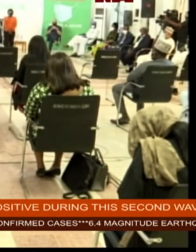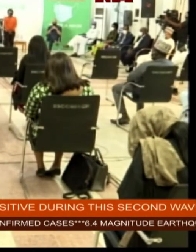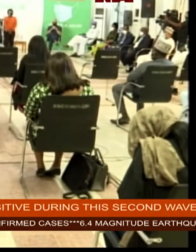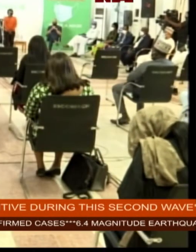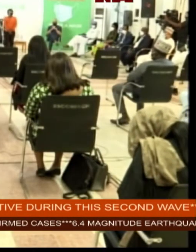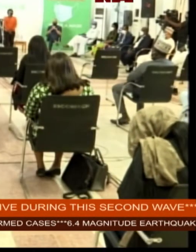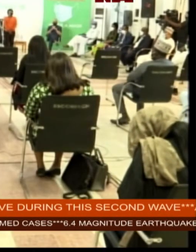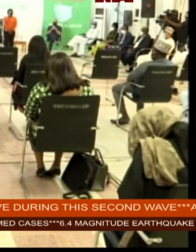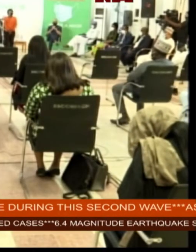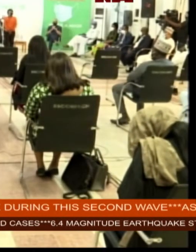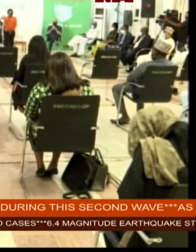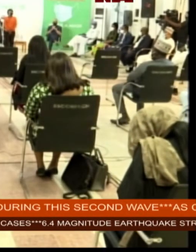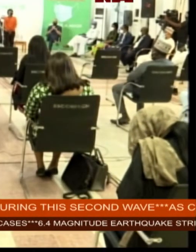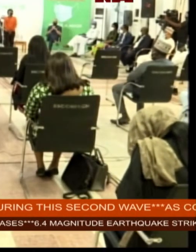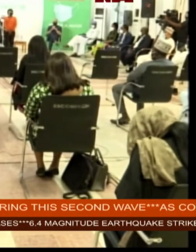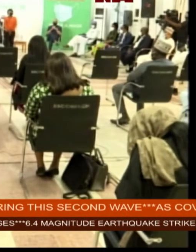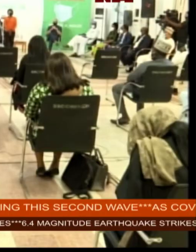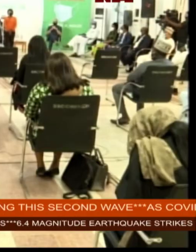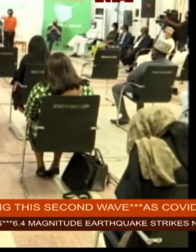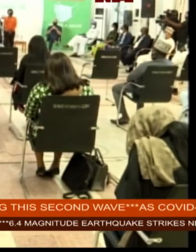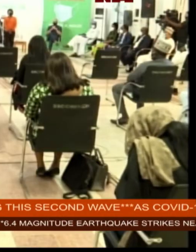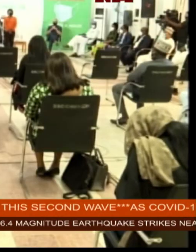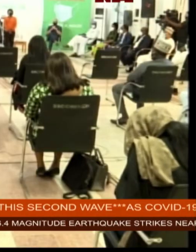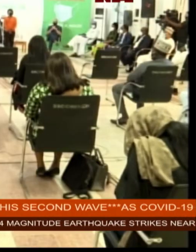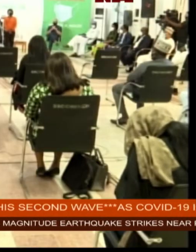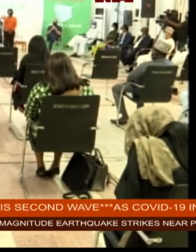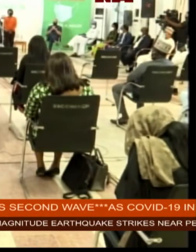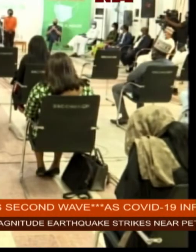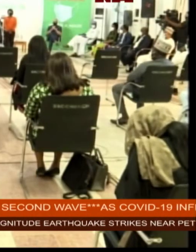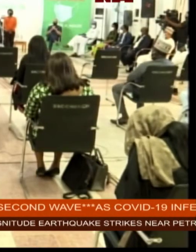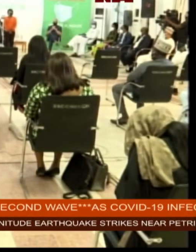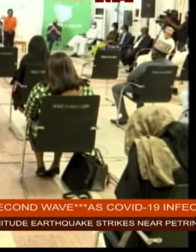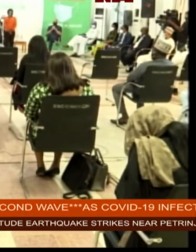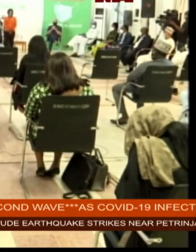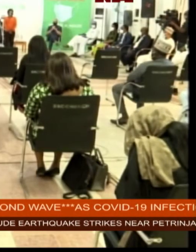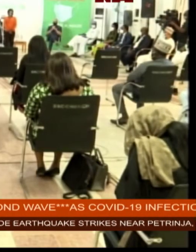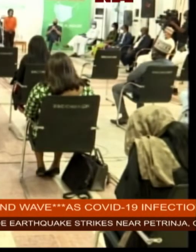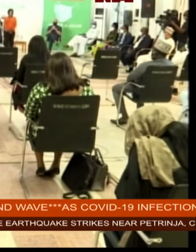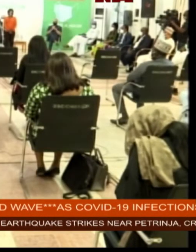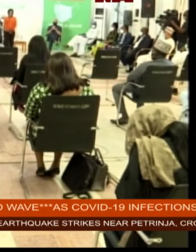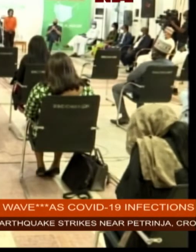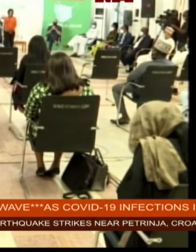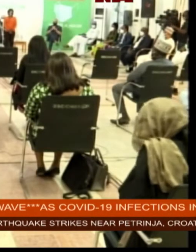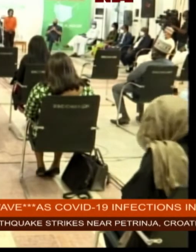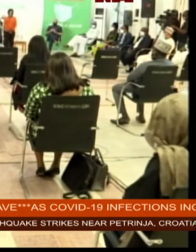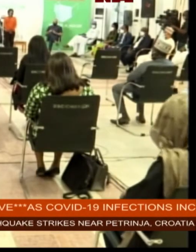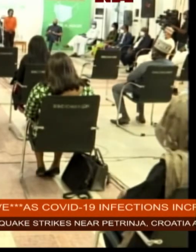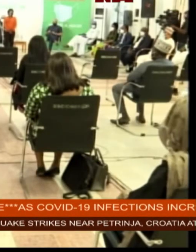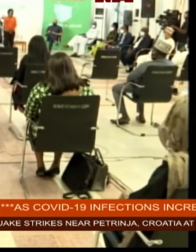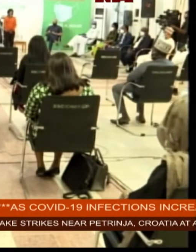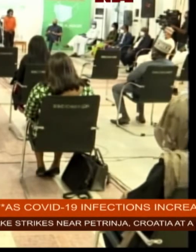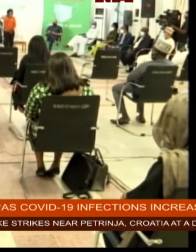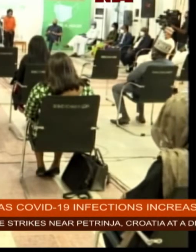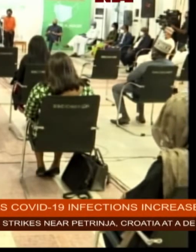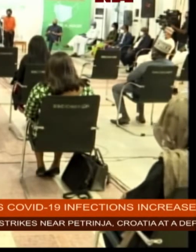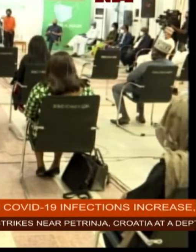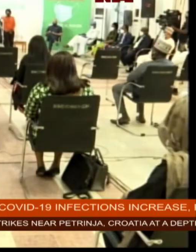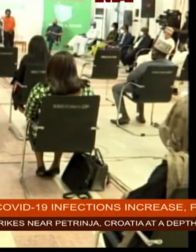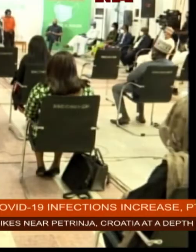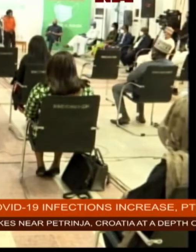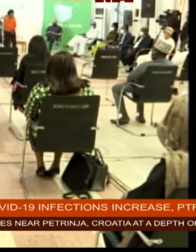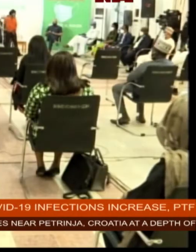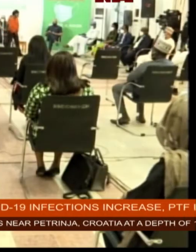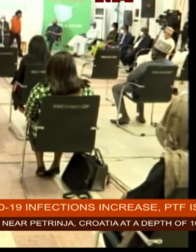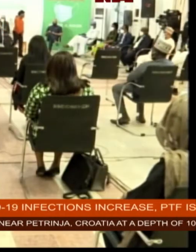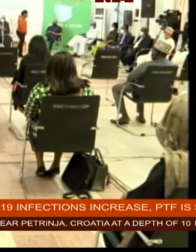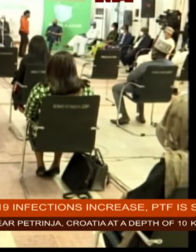COVID-19. Thanks a million, sir, for translating all that have been discussed here. I know that some of my colleagues here on the